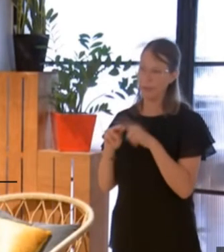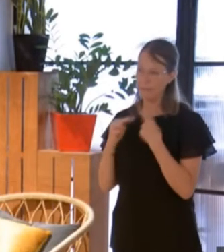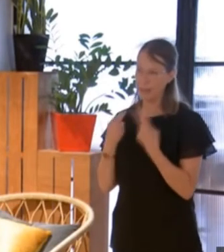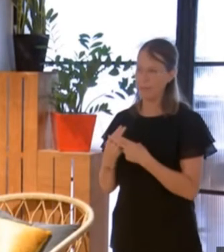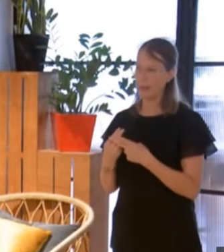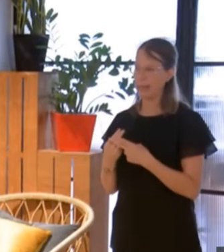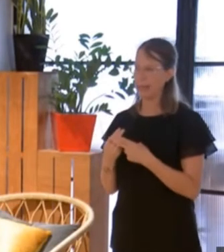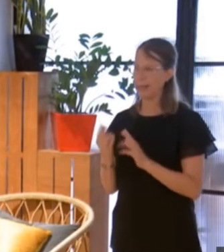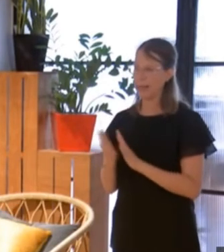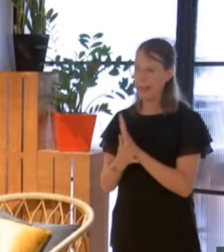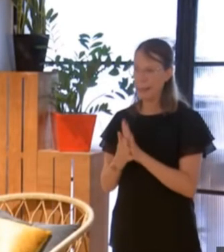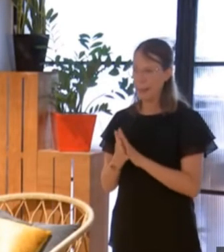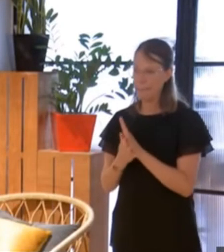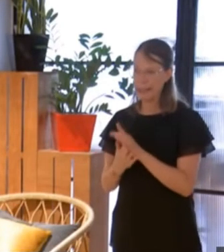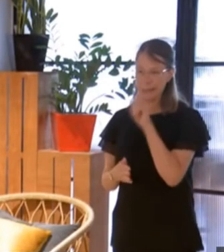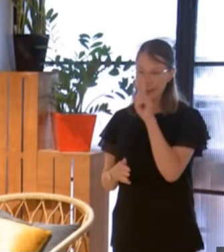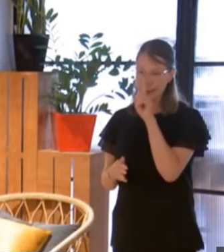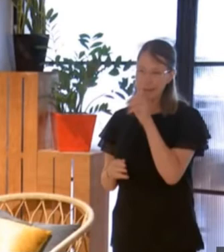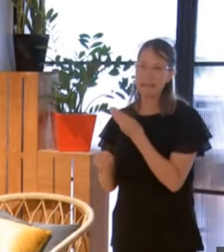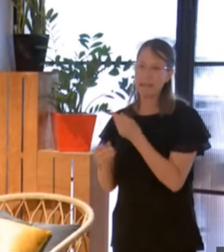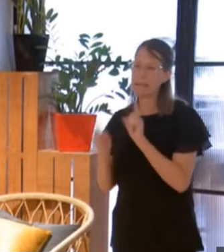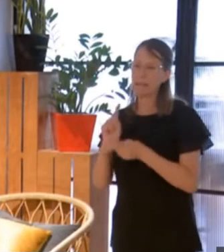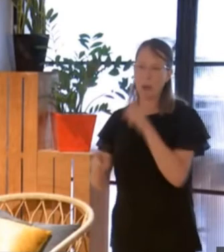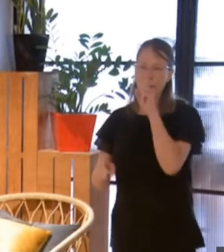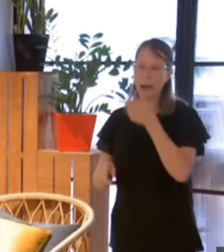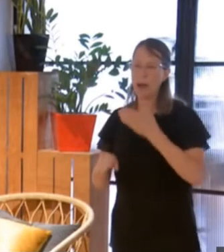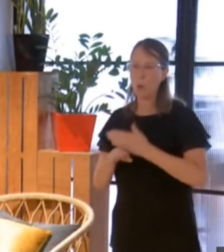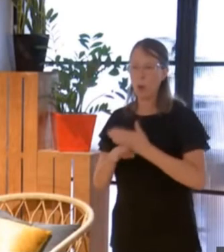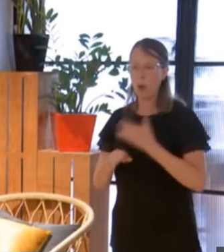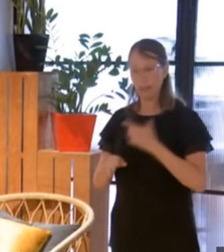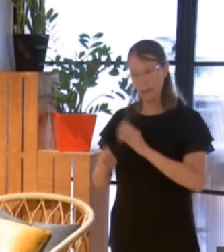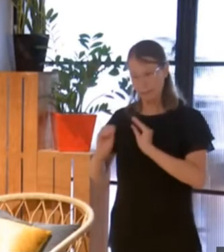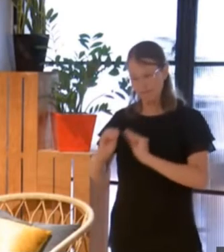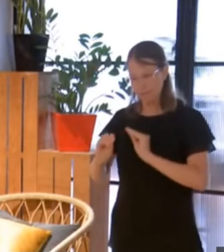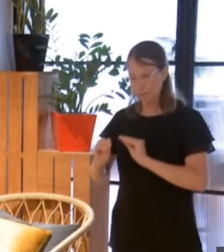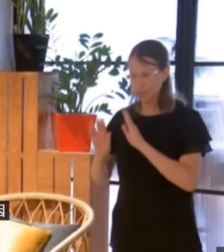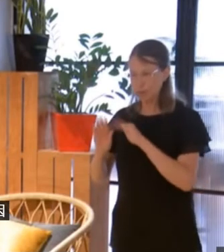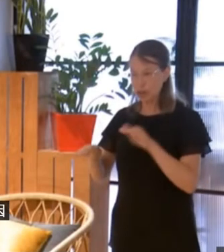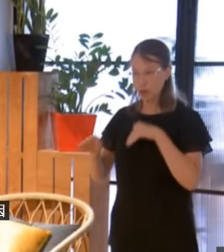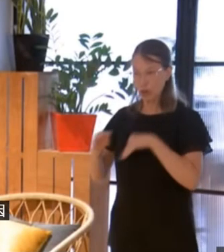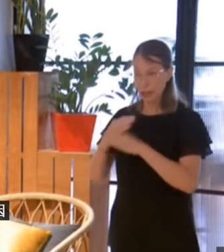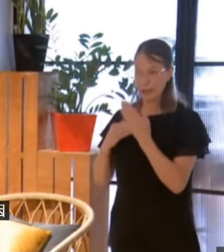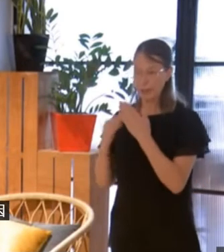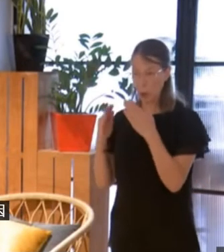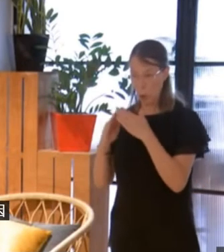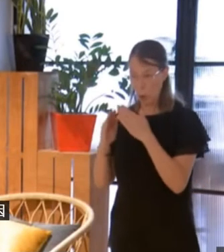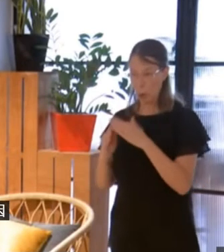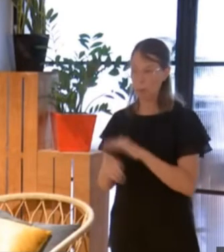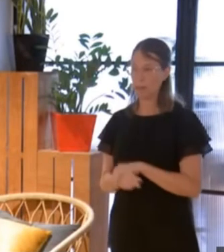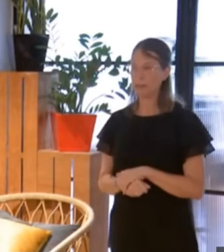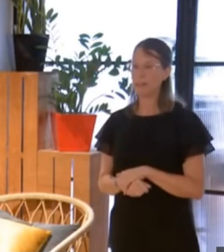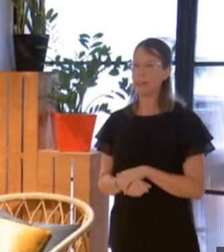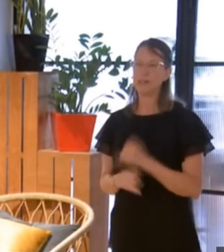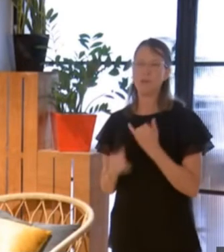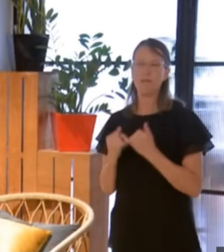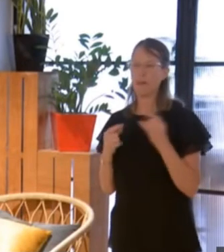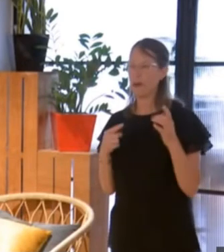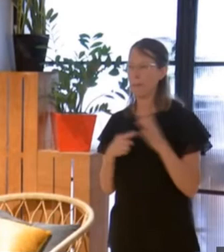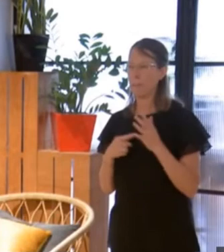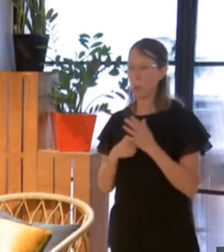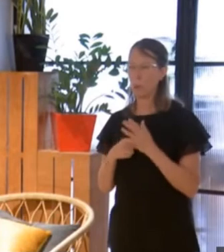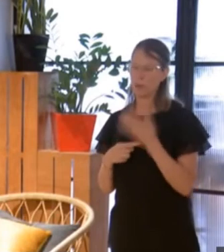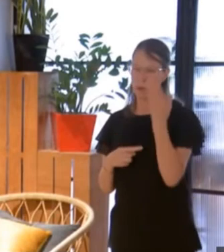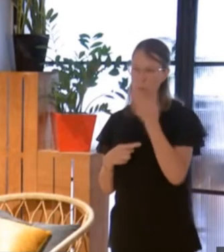workforce are also taken out of the system. So that was why it was so important. Yes, there's been challenges, but I'm very confident about where we